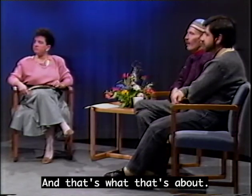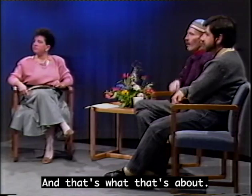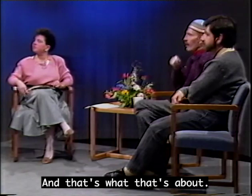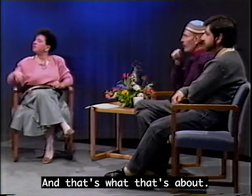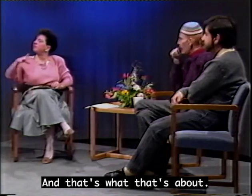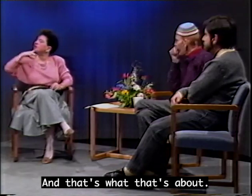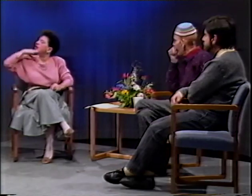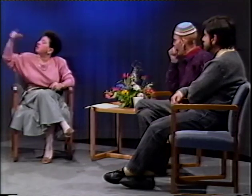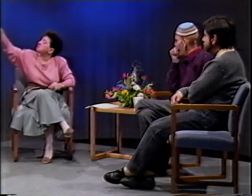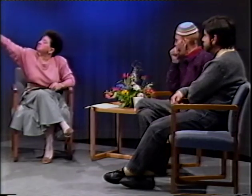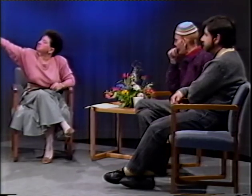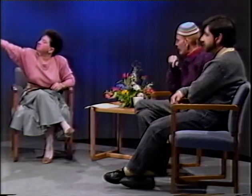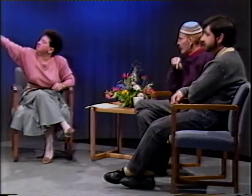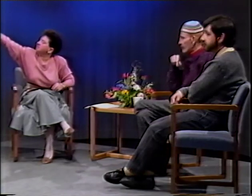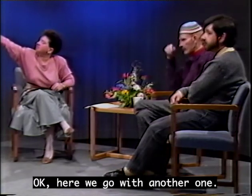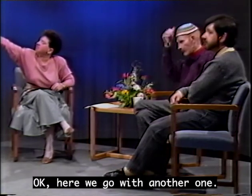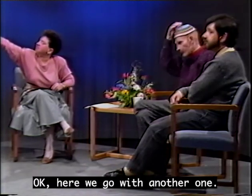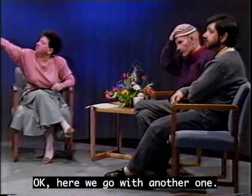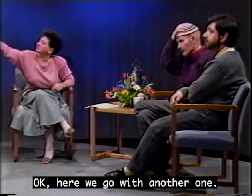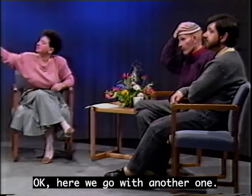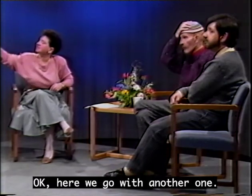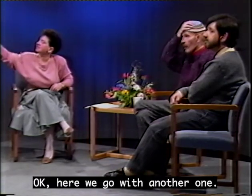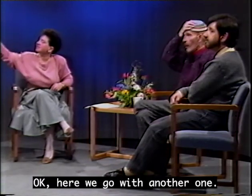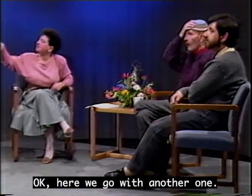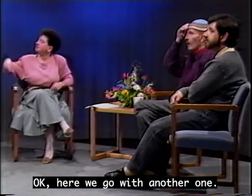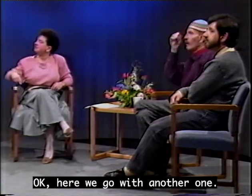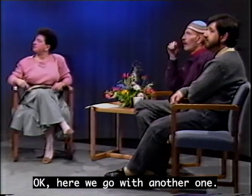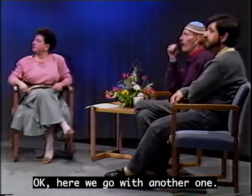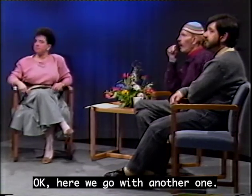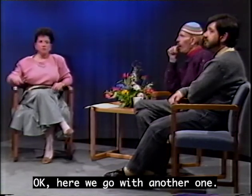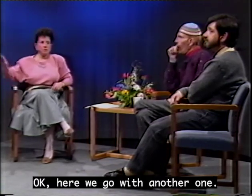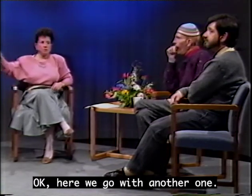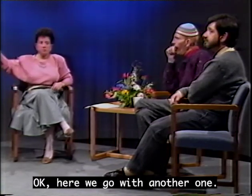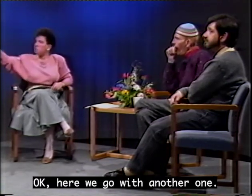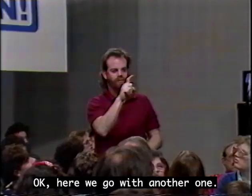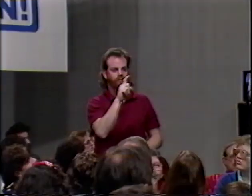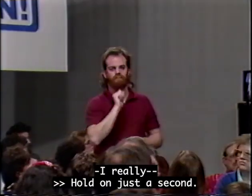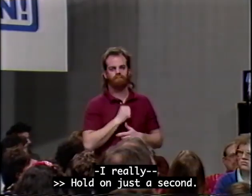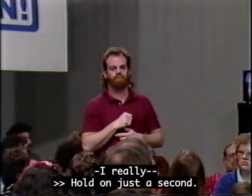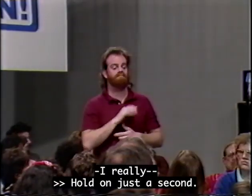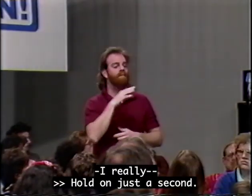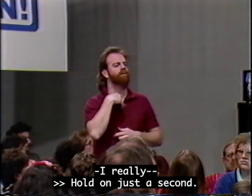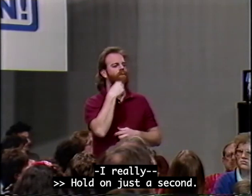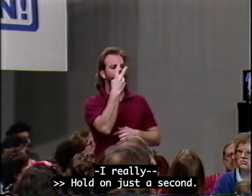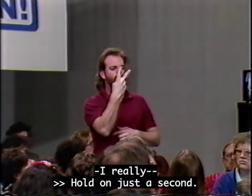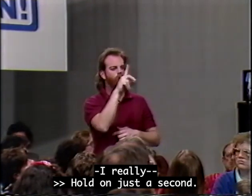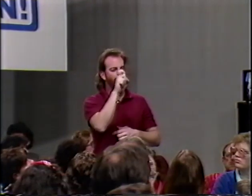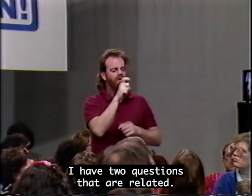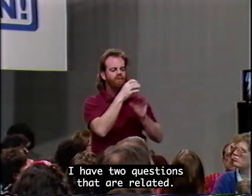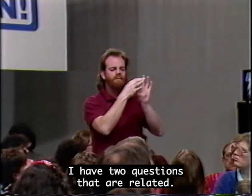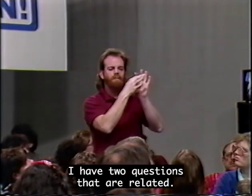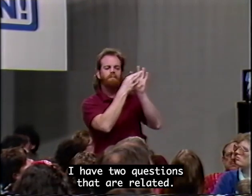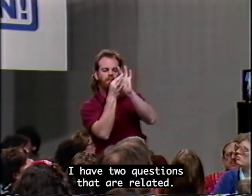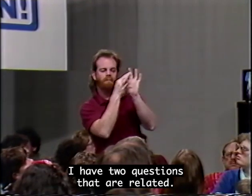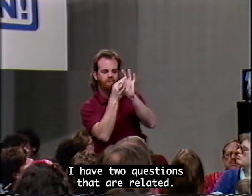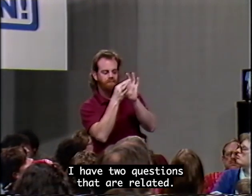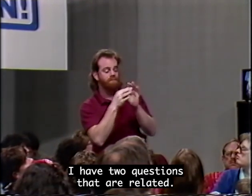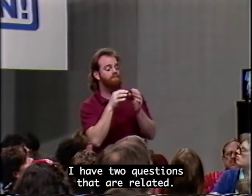that's about. Okay, here we go with another one. Hold on just a second. I have two questions that